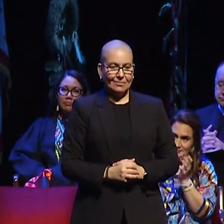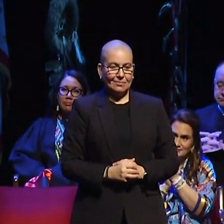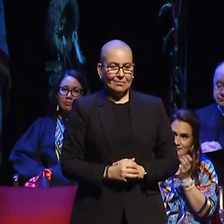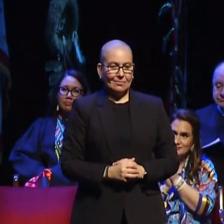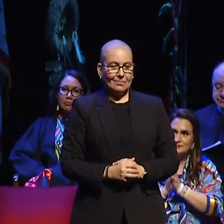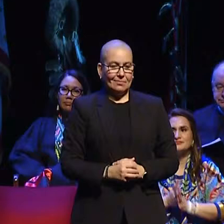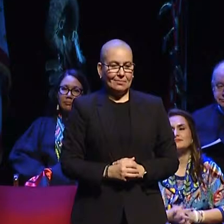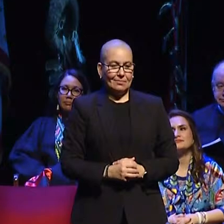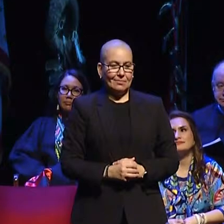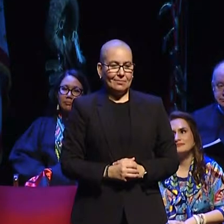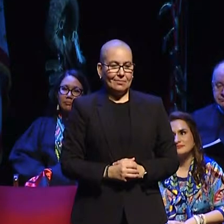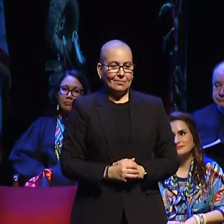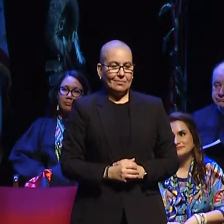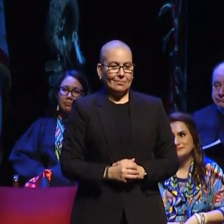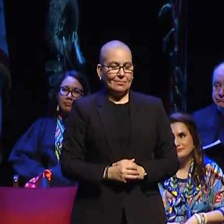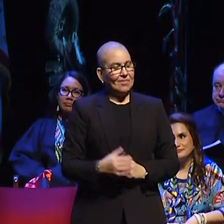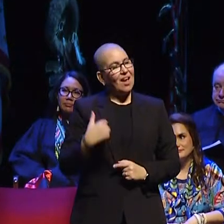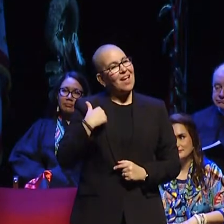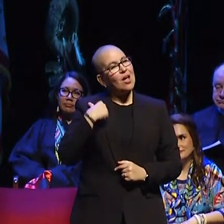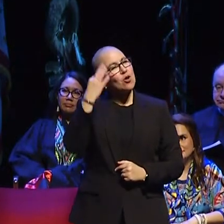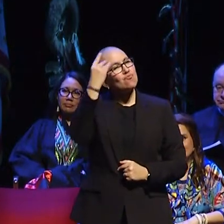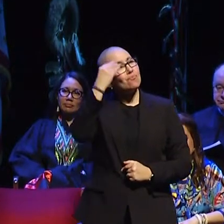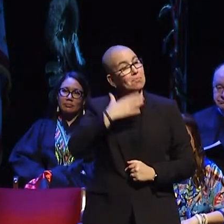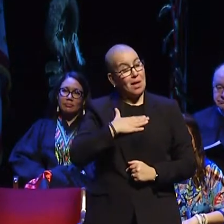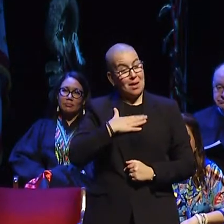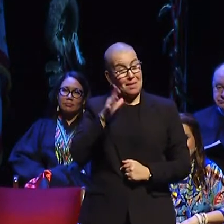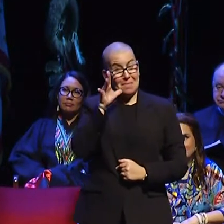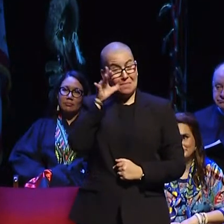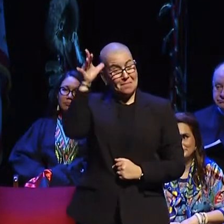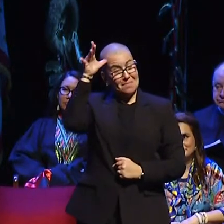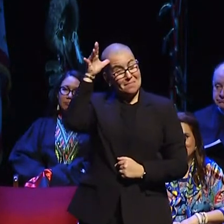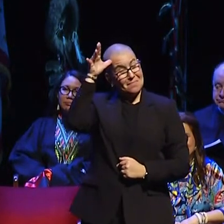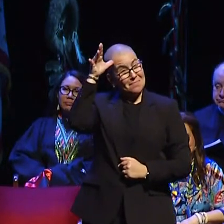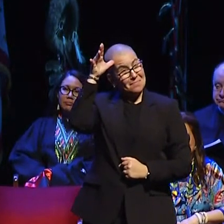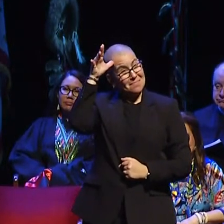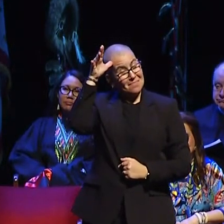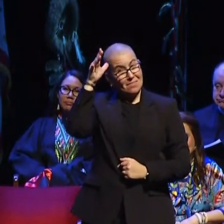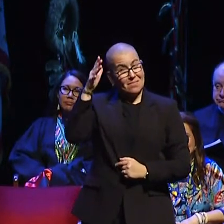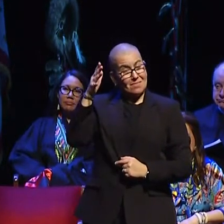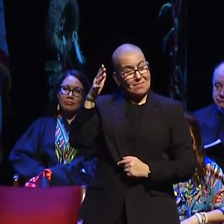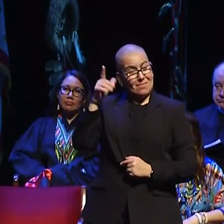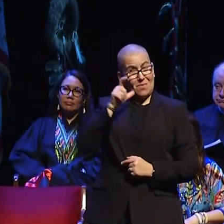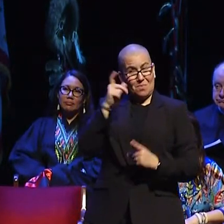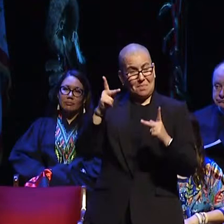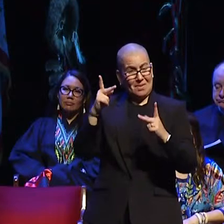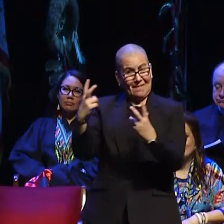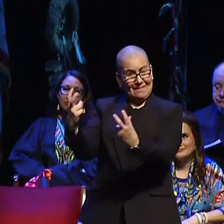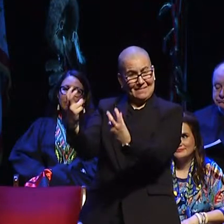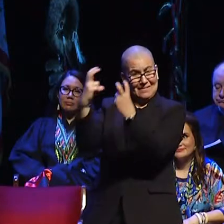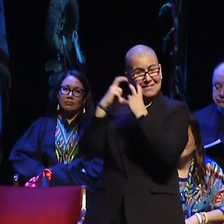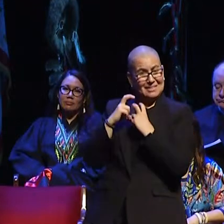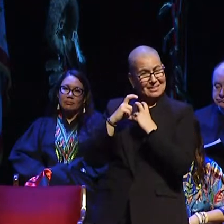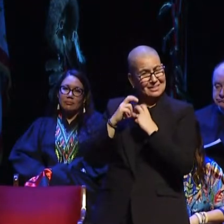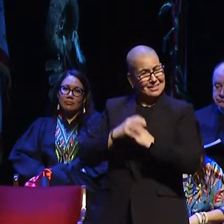I think about my family and I think about the people who invest in us. I've been saying for many, many years, I hear people say,